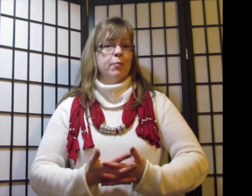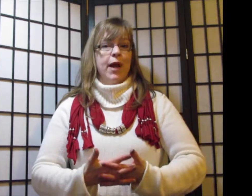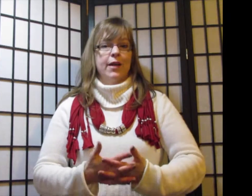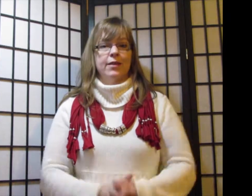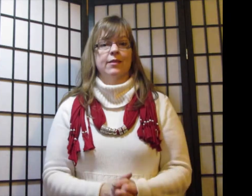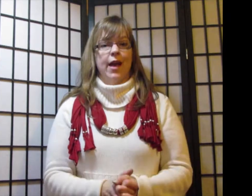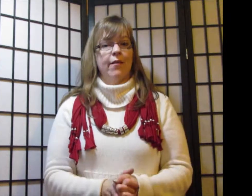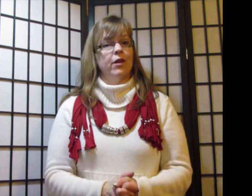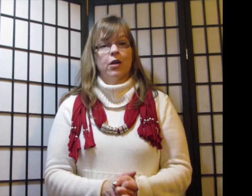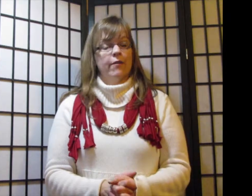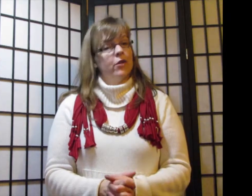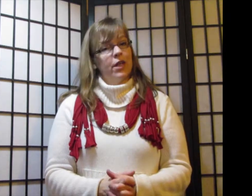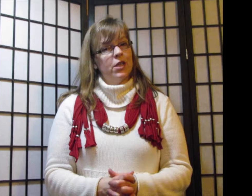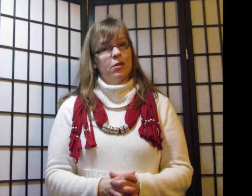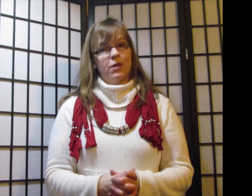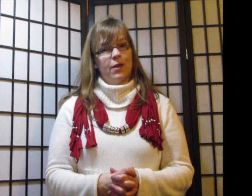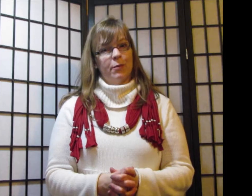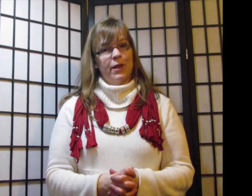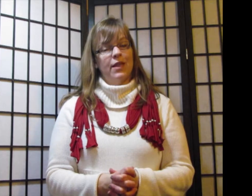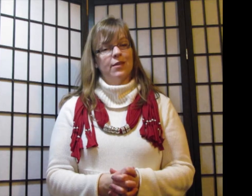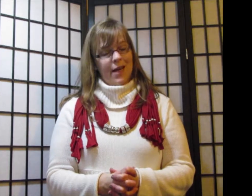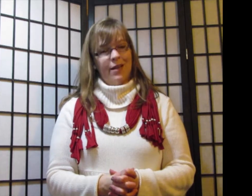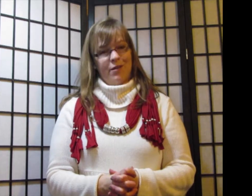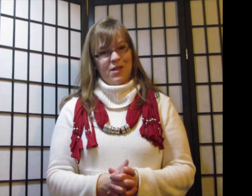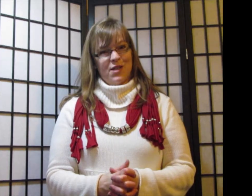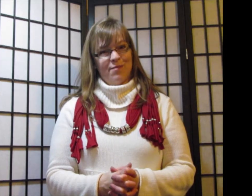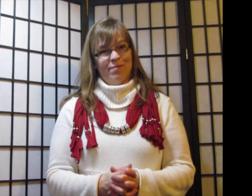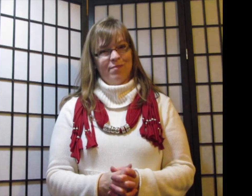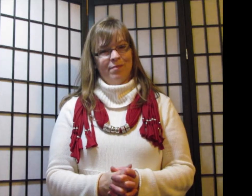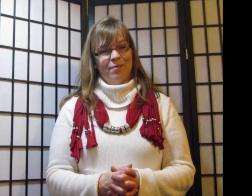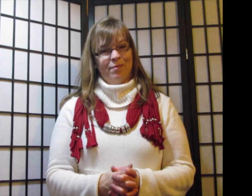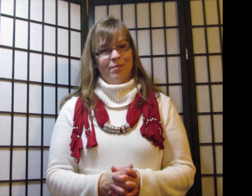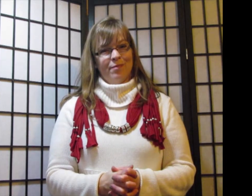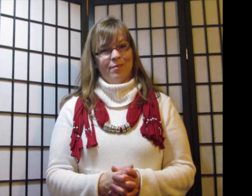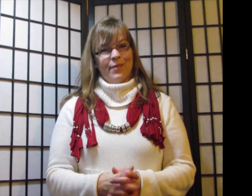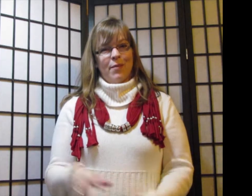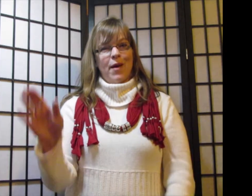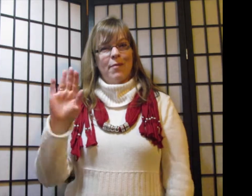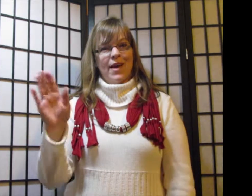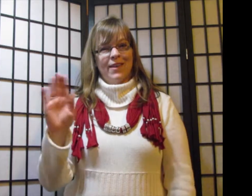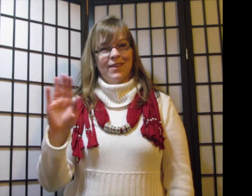practice having a conversation with someone in sign language. Bye-bye.